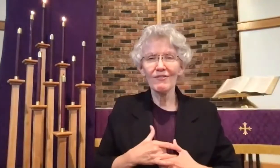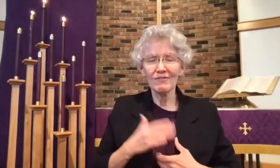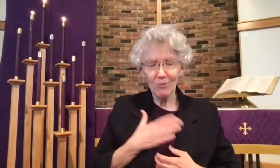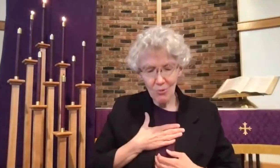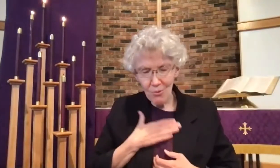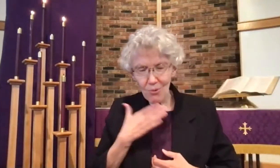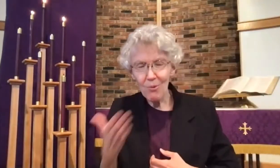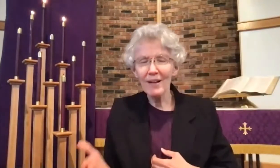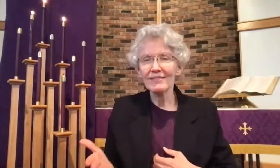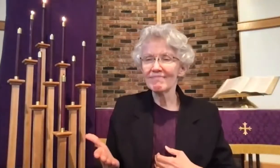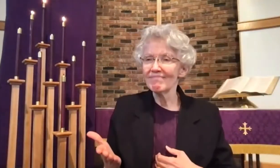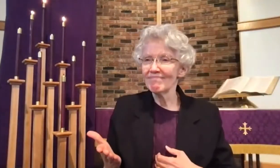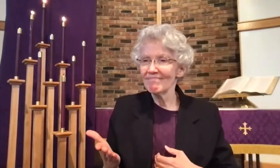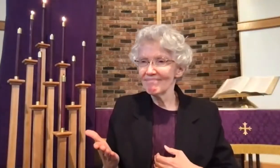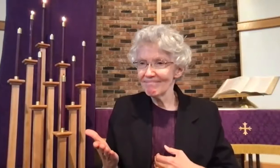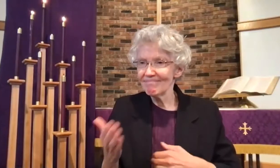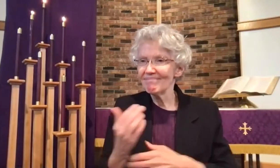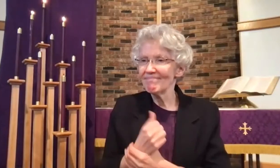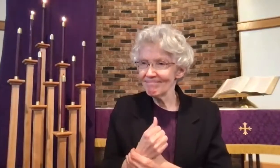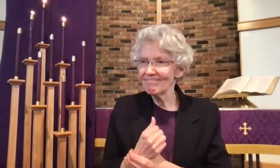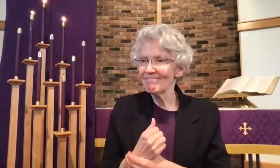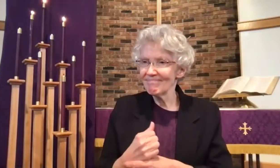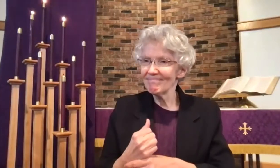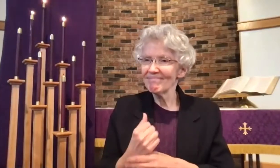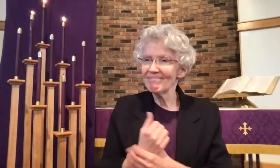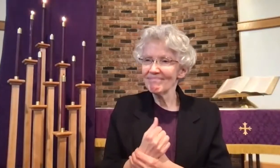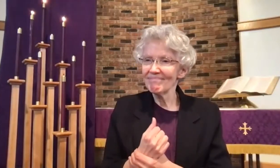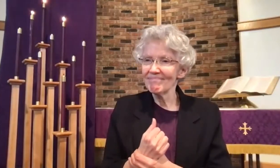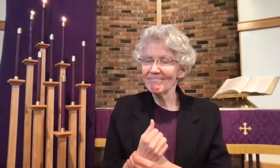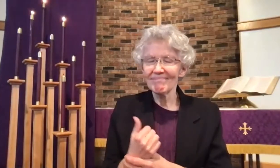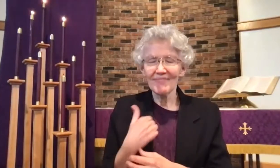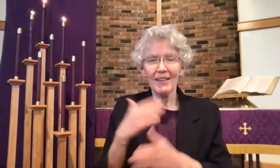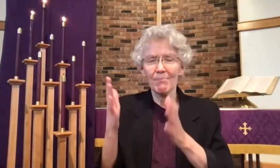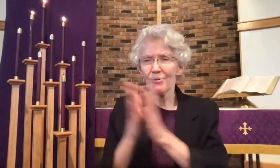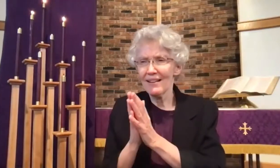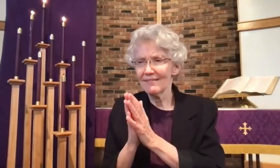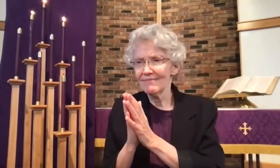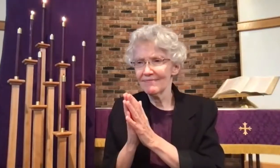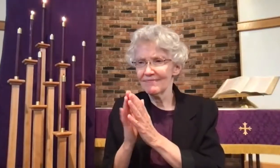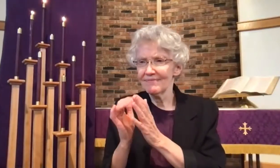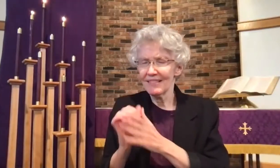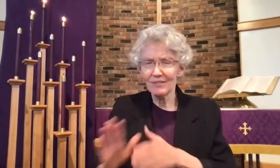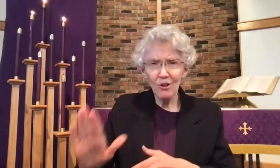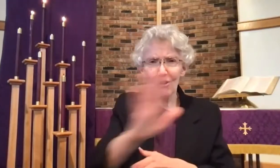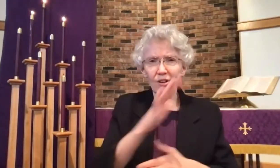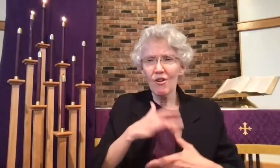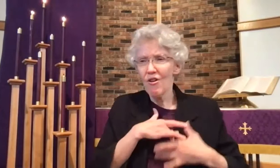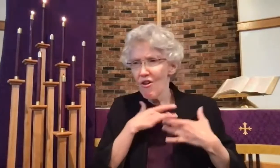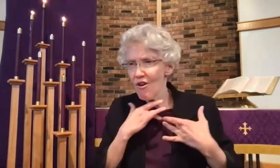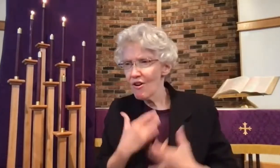So when we do surrender, this should be done from our hearts. And I pray